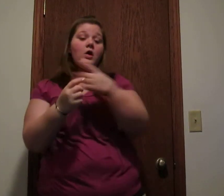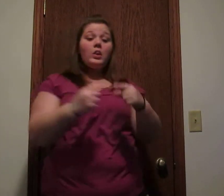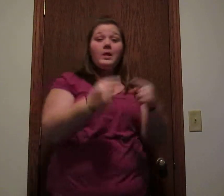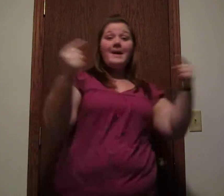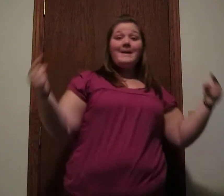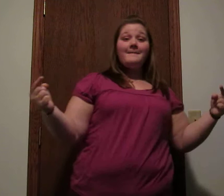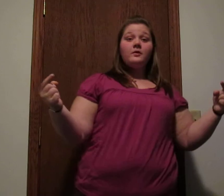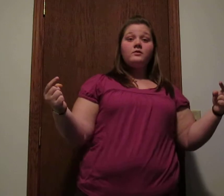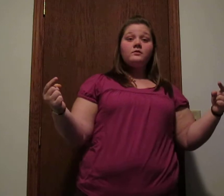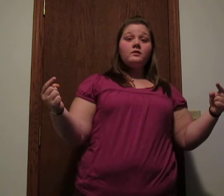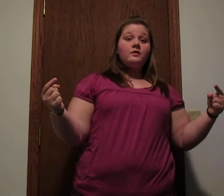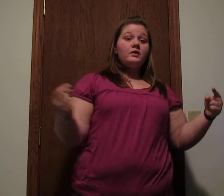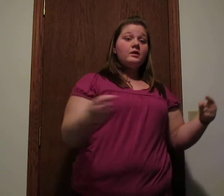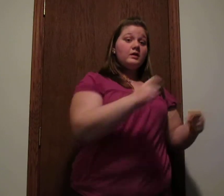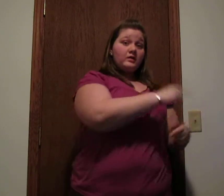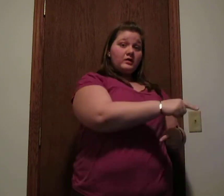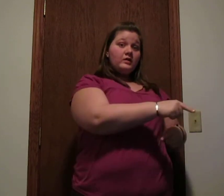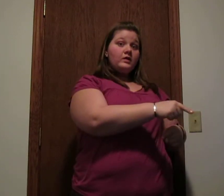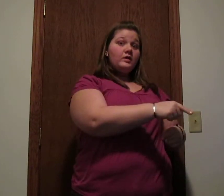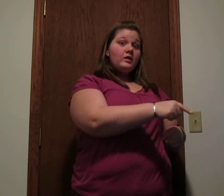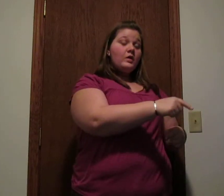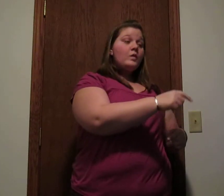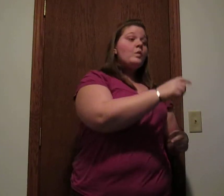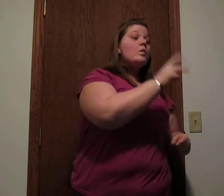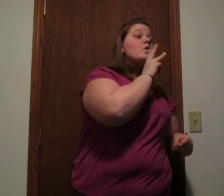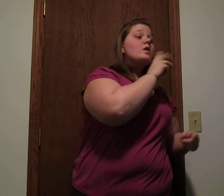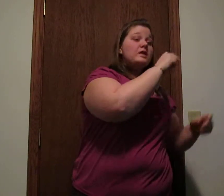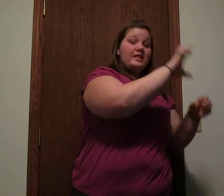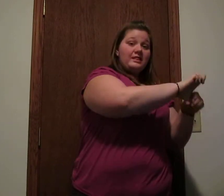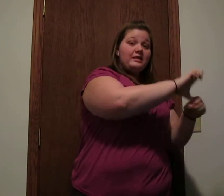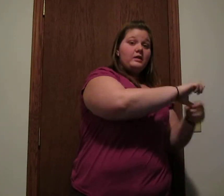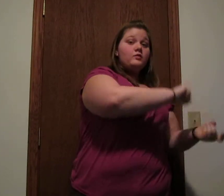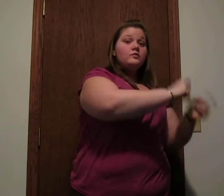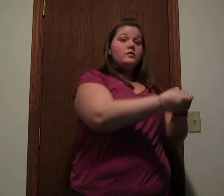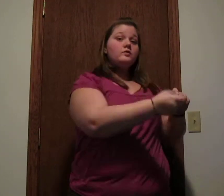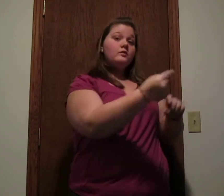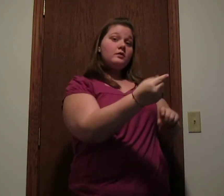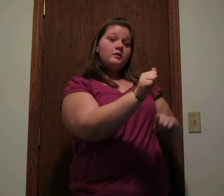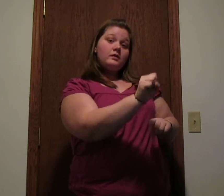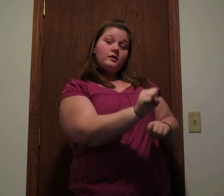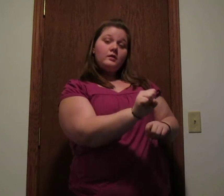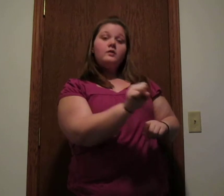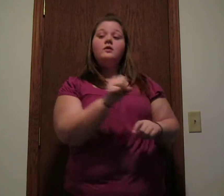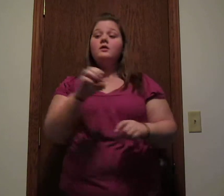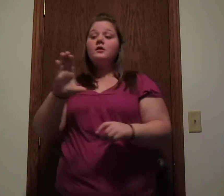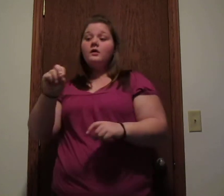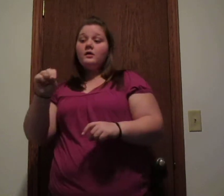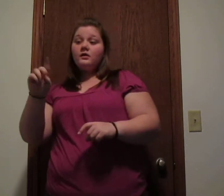and you transfer it into water in the gas form. Condensation is just the opposite, where you take water that is